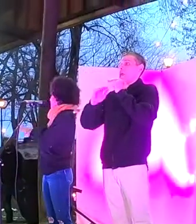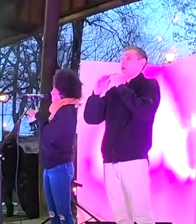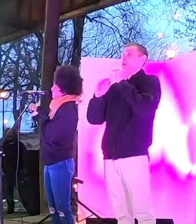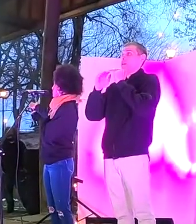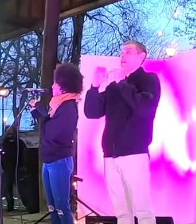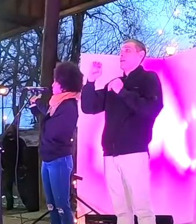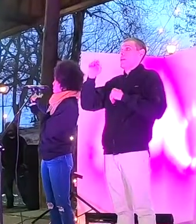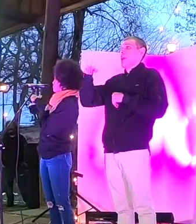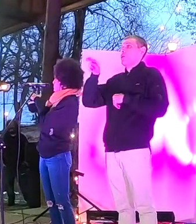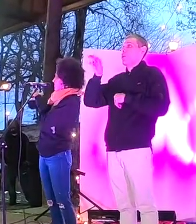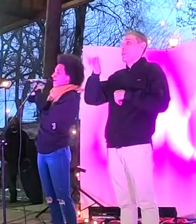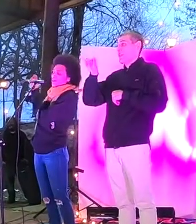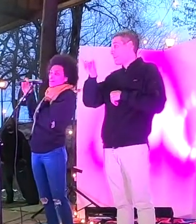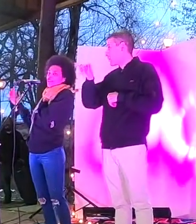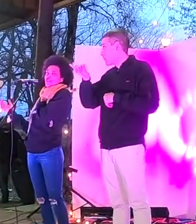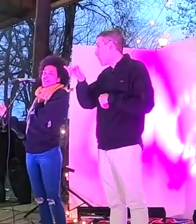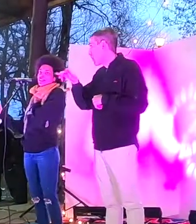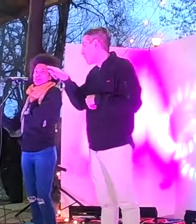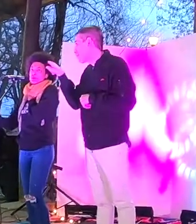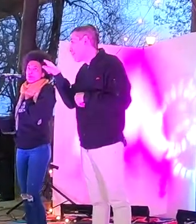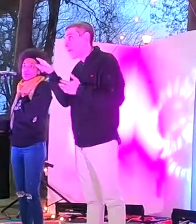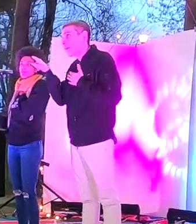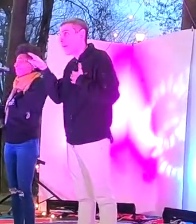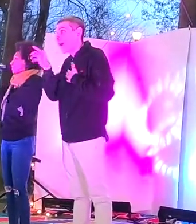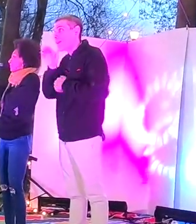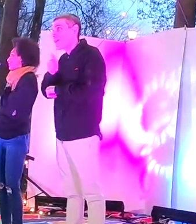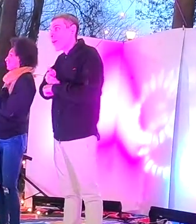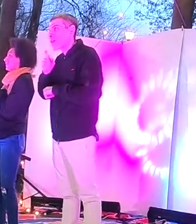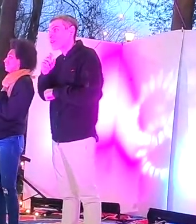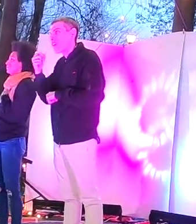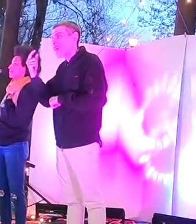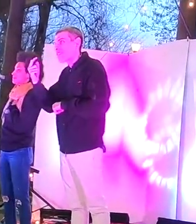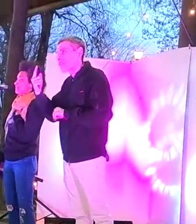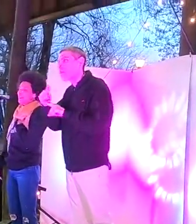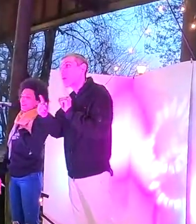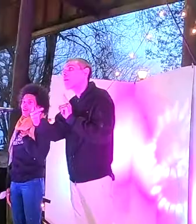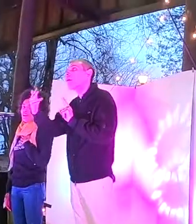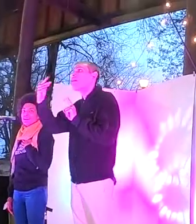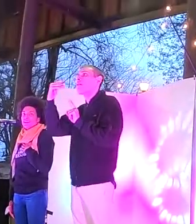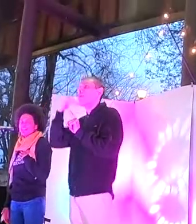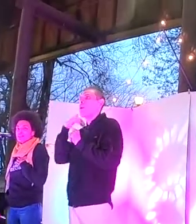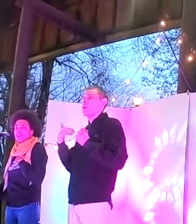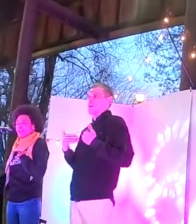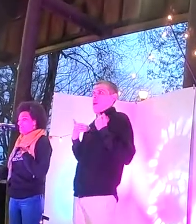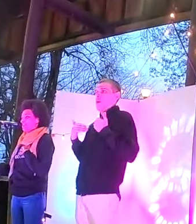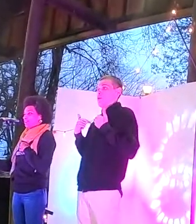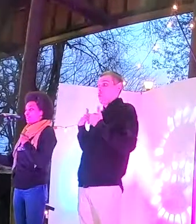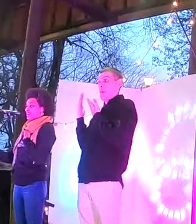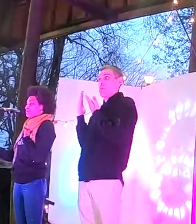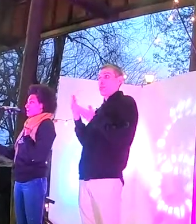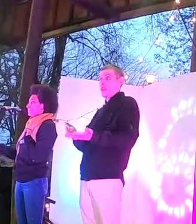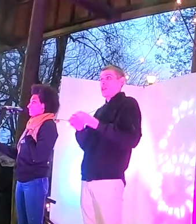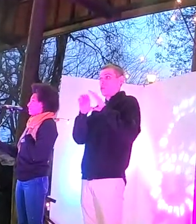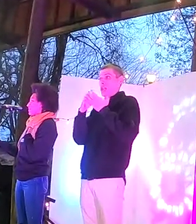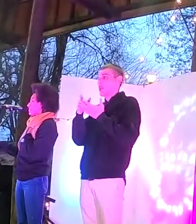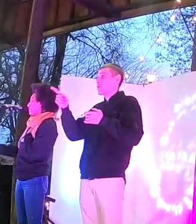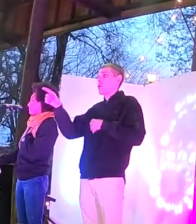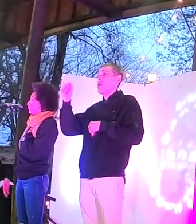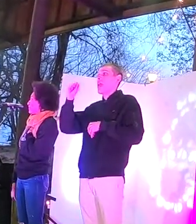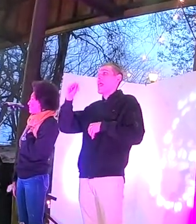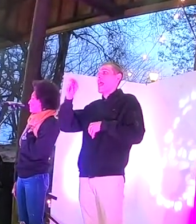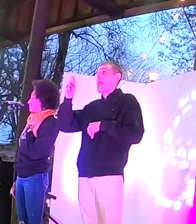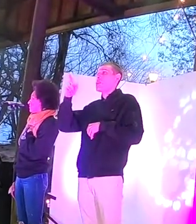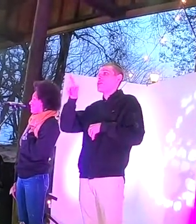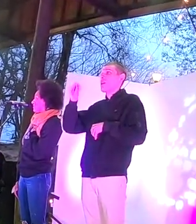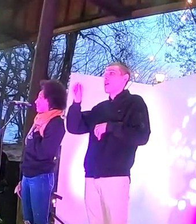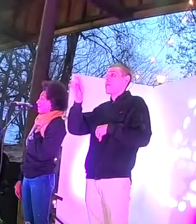my child, who's over there now, 11, was much younger and came with me. And Miss Angela Braxton